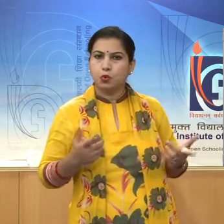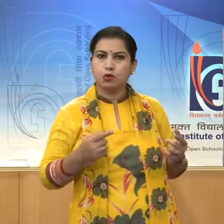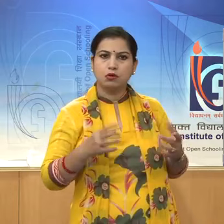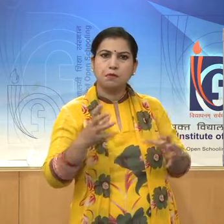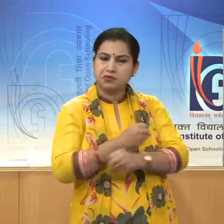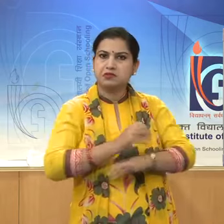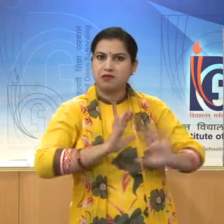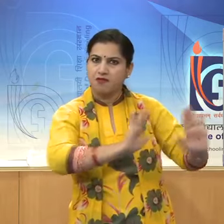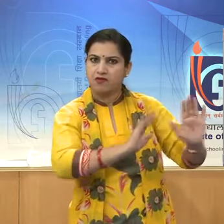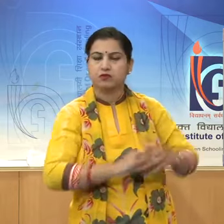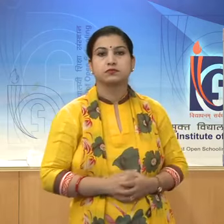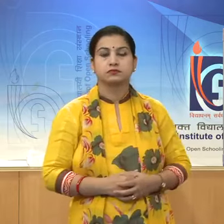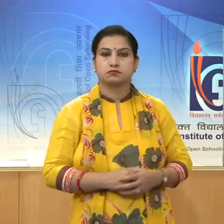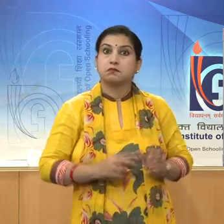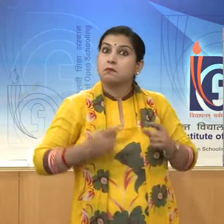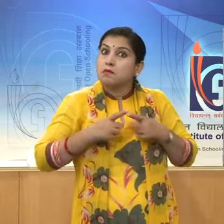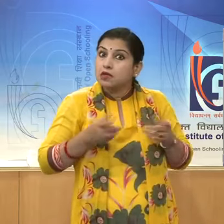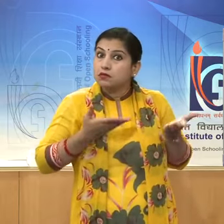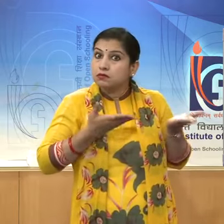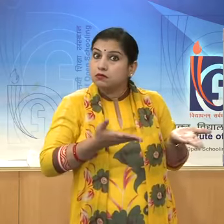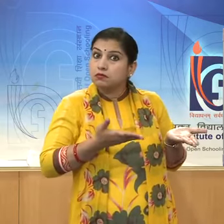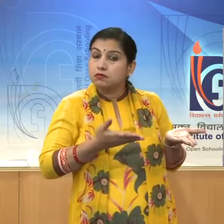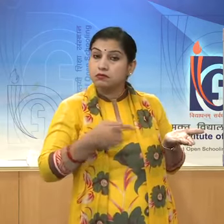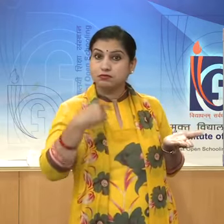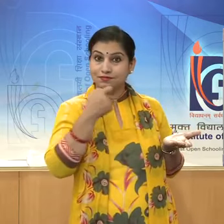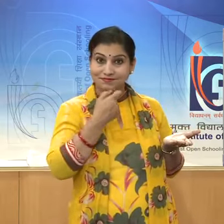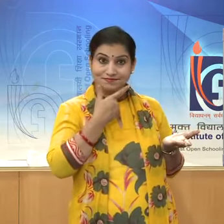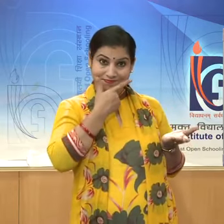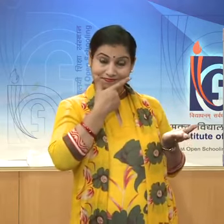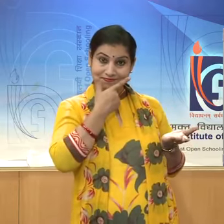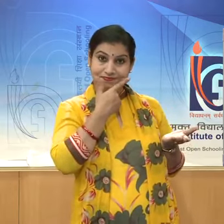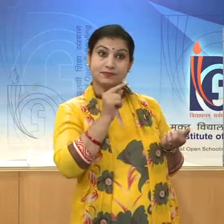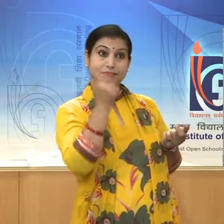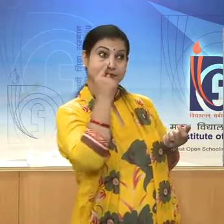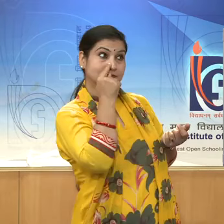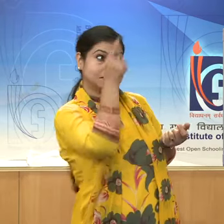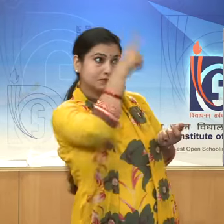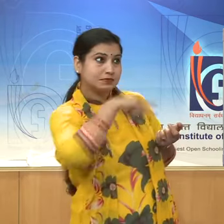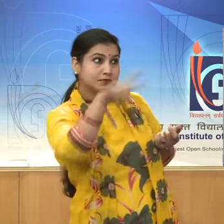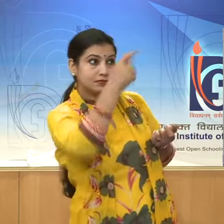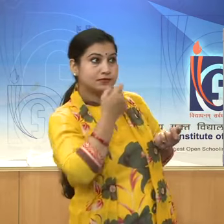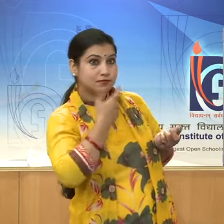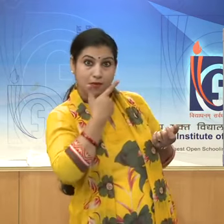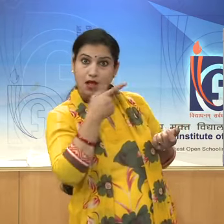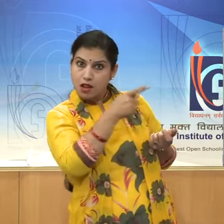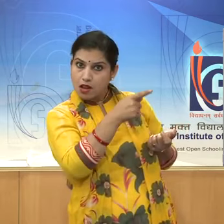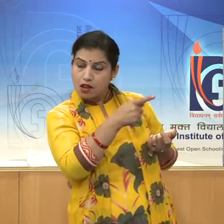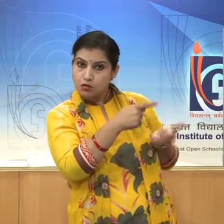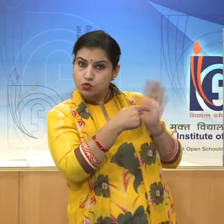missing. Still, the smile on the woman's face